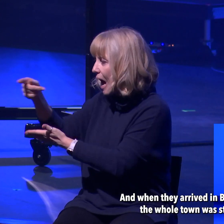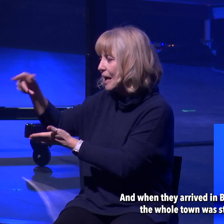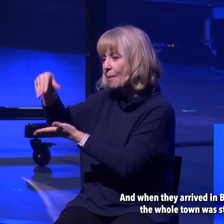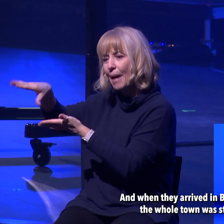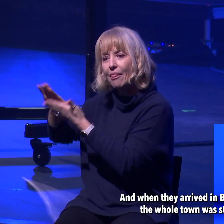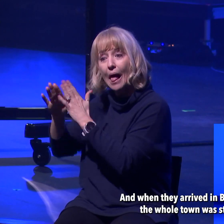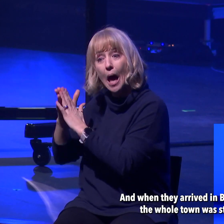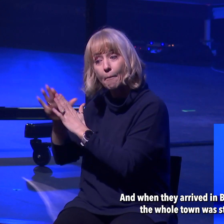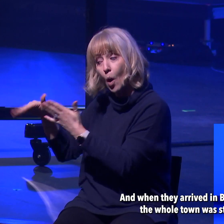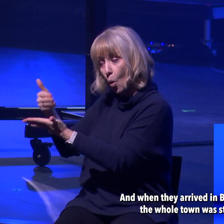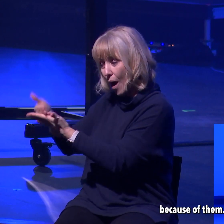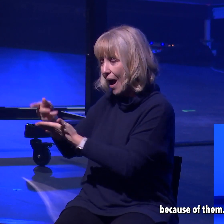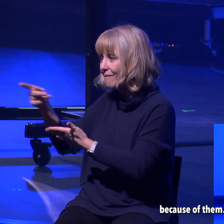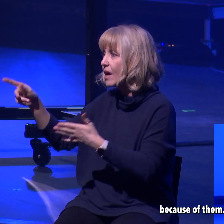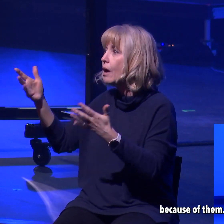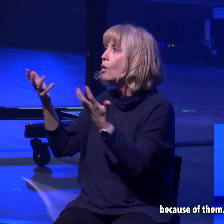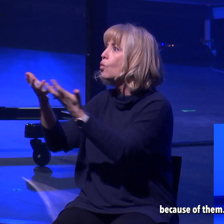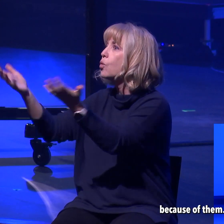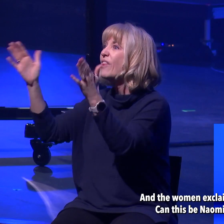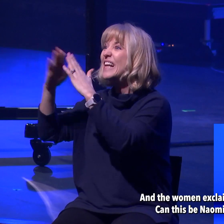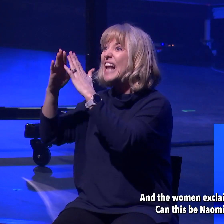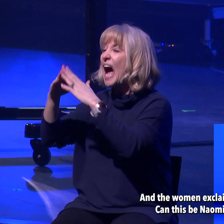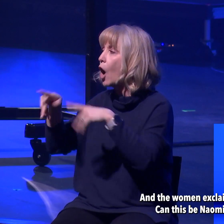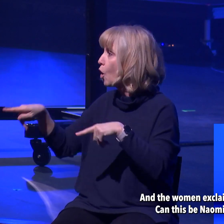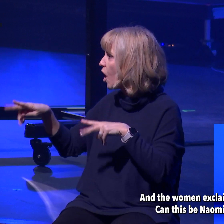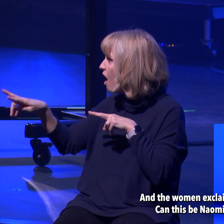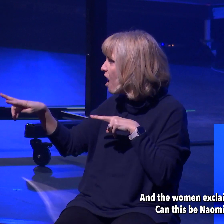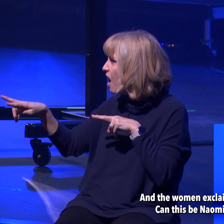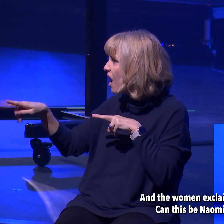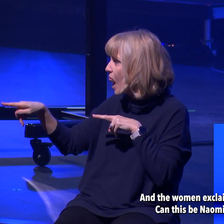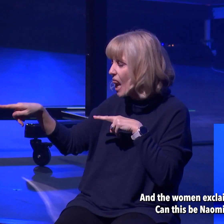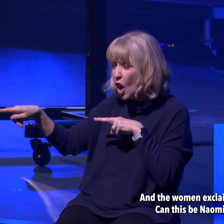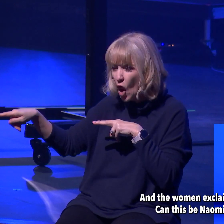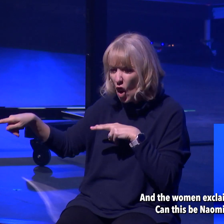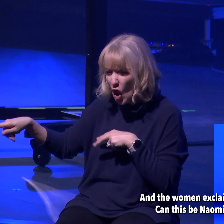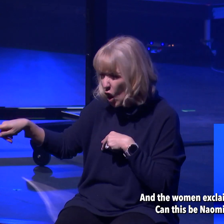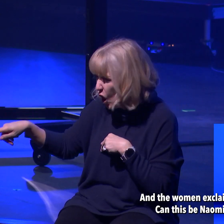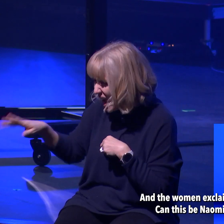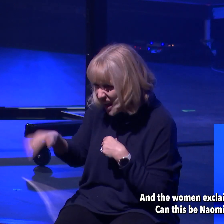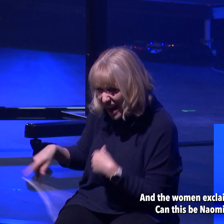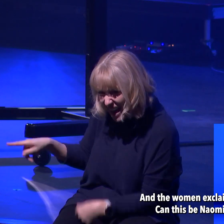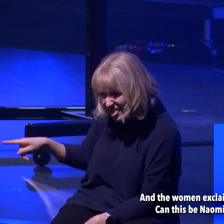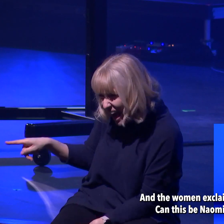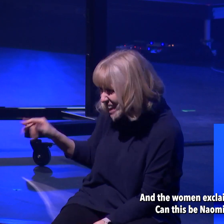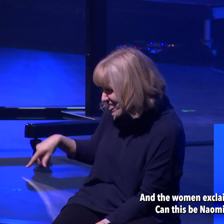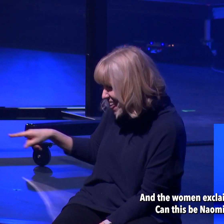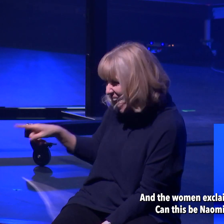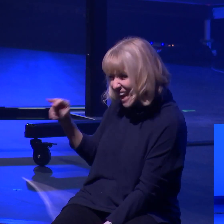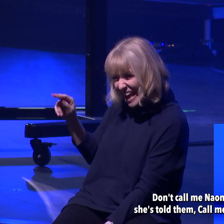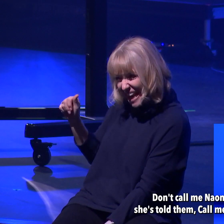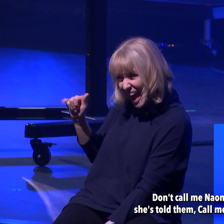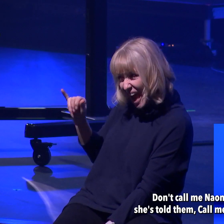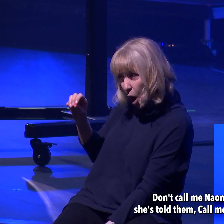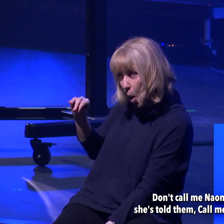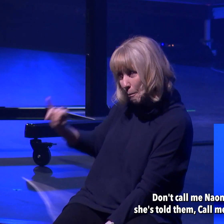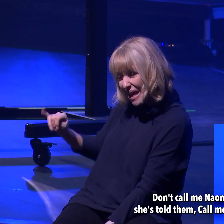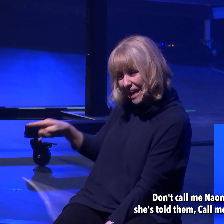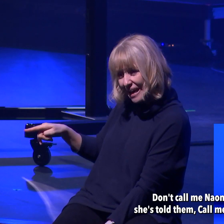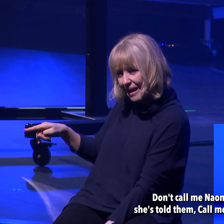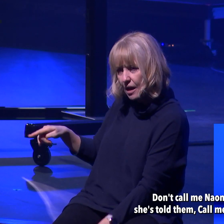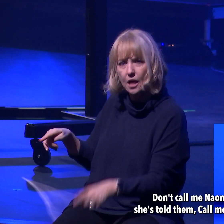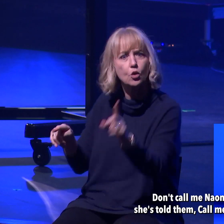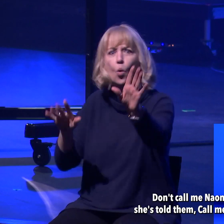arrived in Bethlehem, the whole town was stirred because of them. And the women exclaimed, "Can this be Naomi?" "Don't call